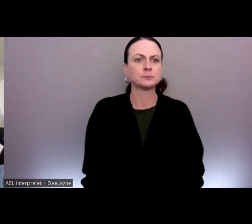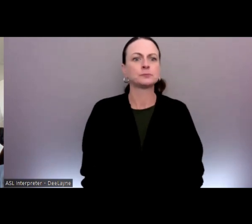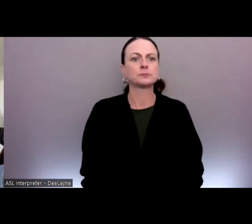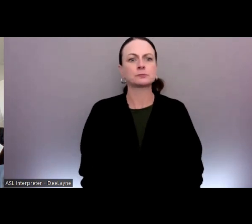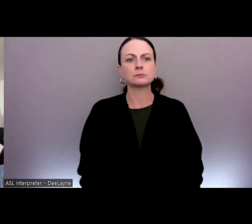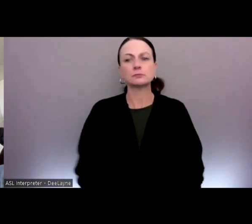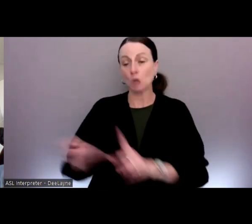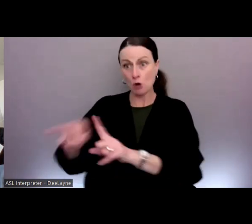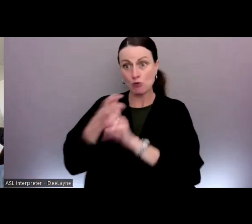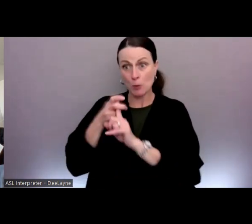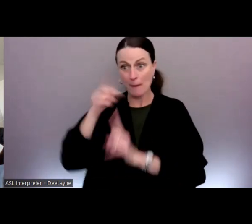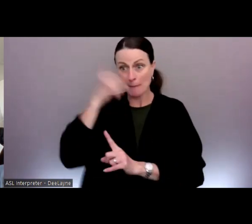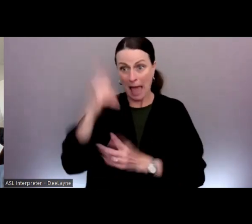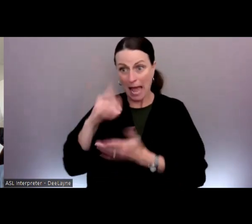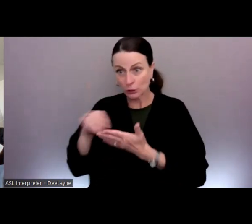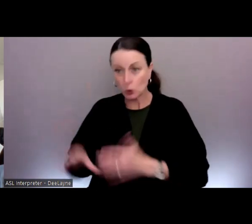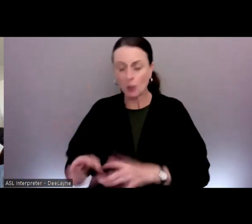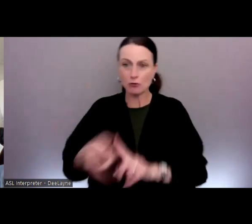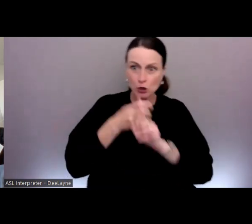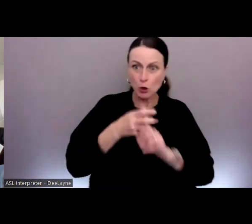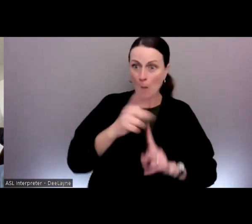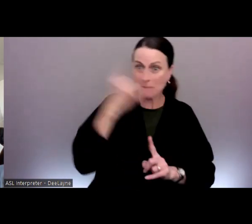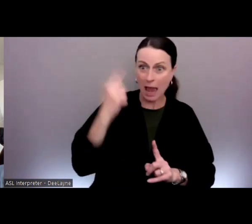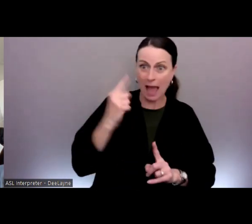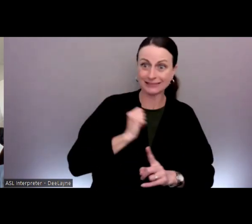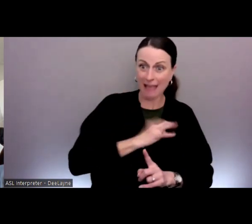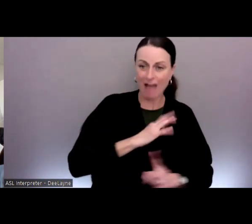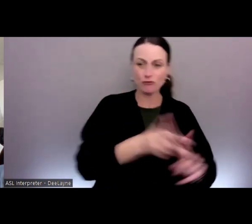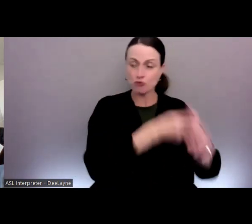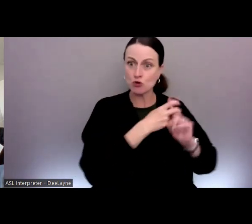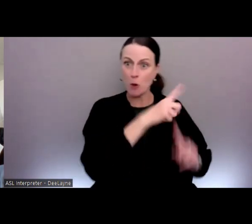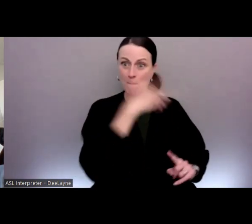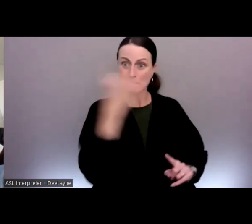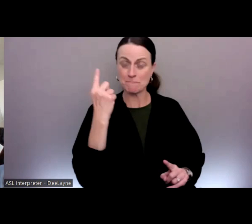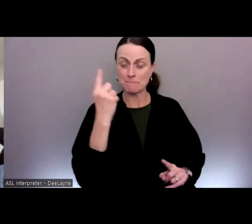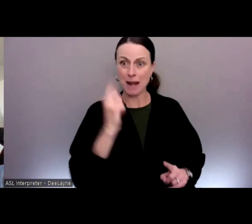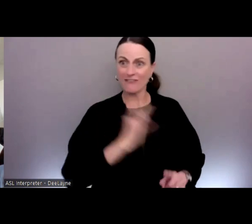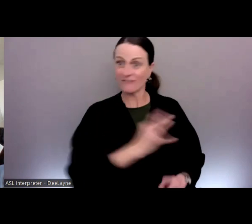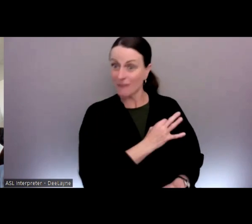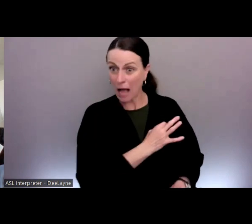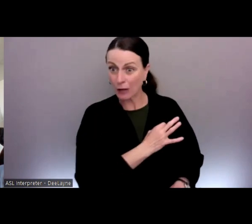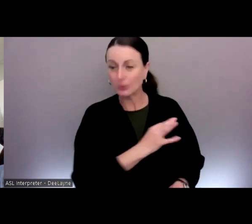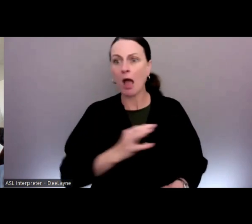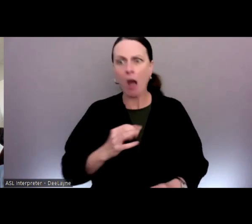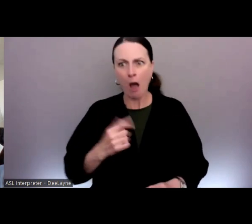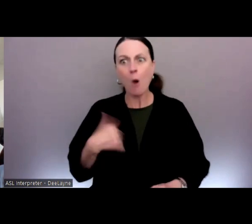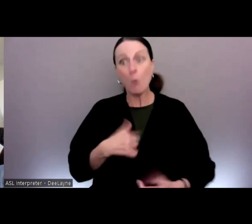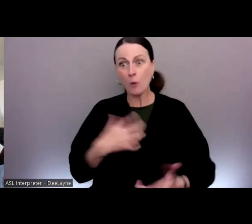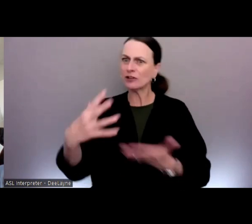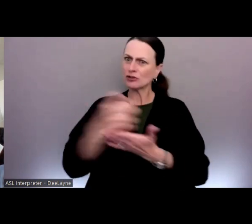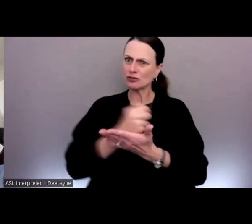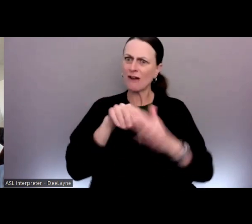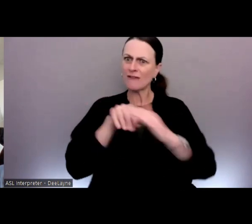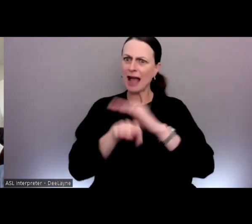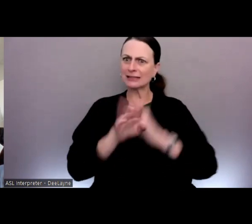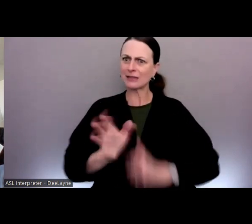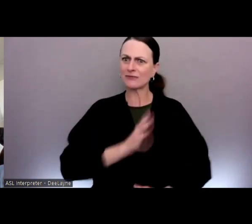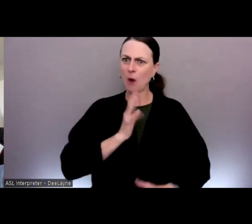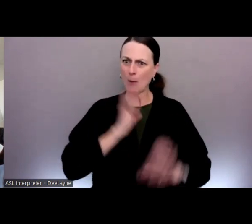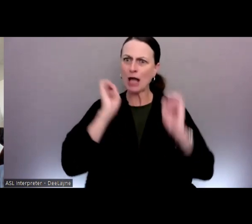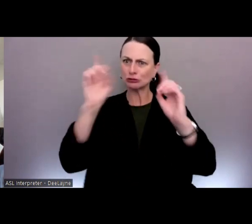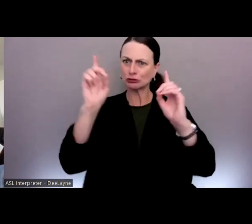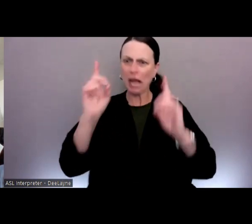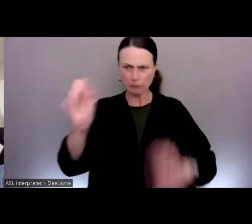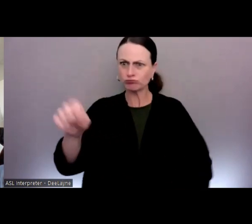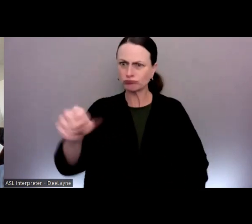Black students, staff, and professors is not only a matter of our deserving to have access to formal education and to develop and